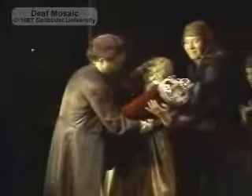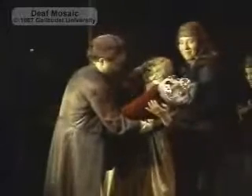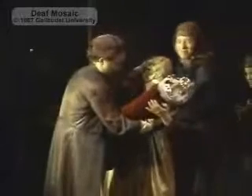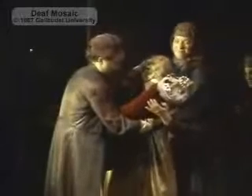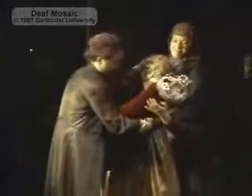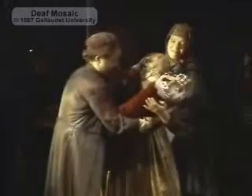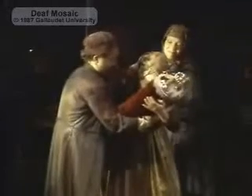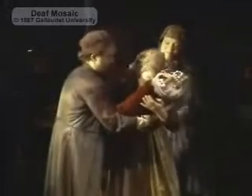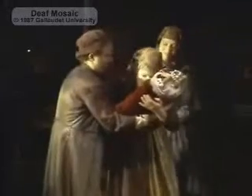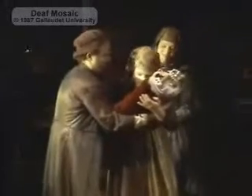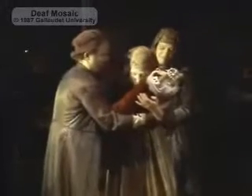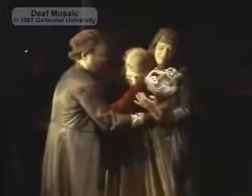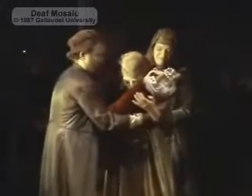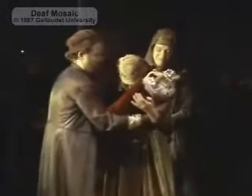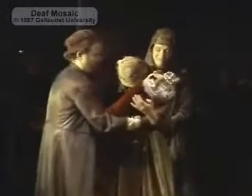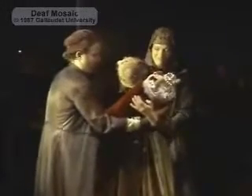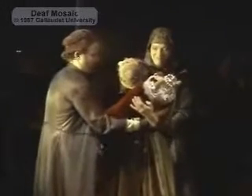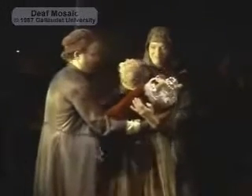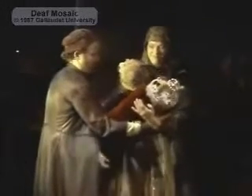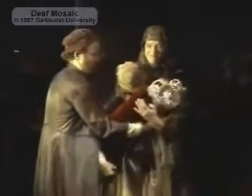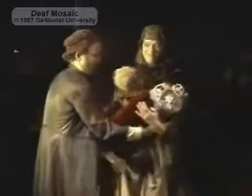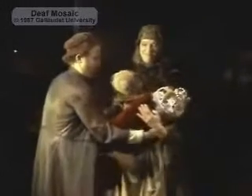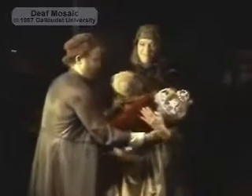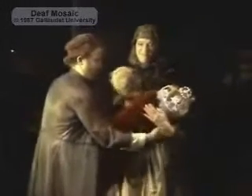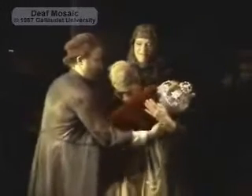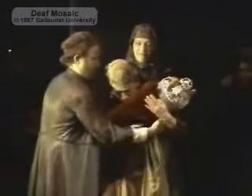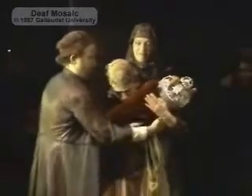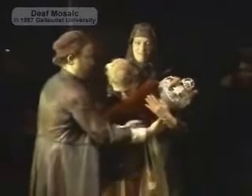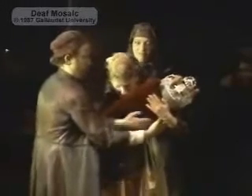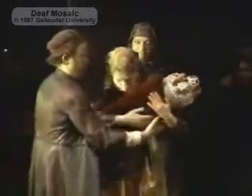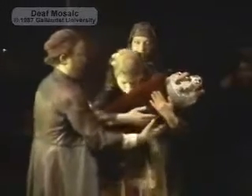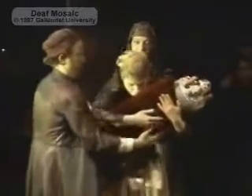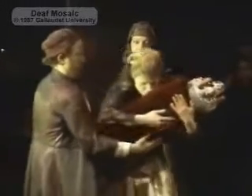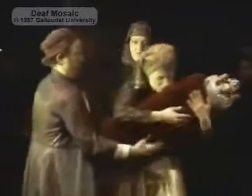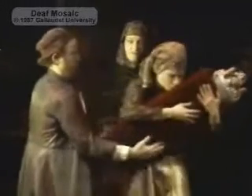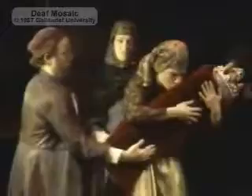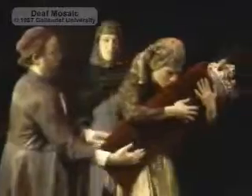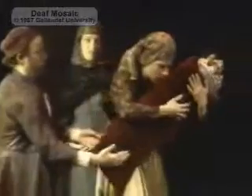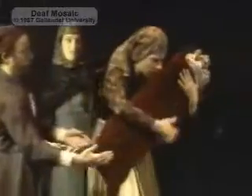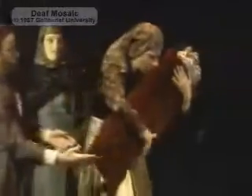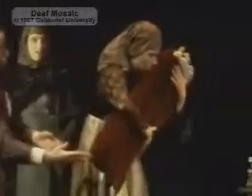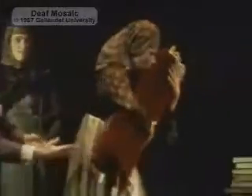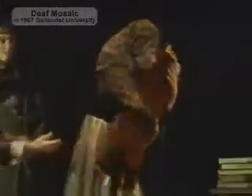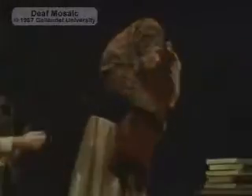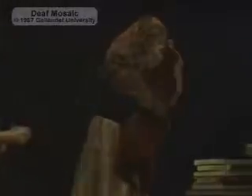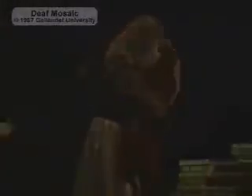But I want to it. Thank you.